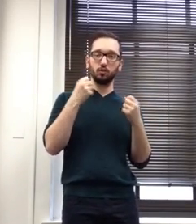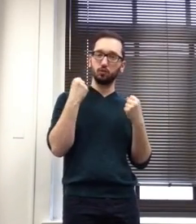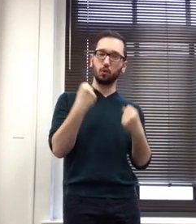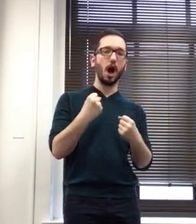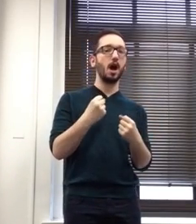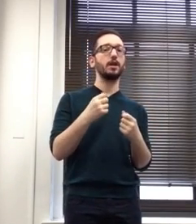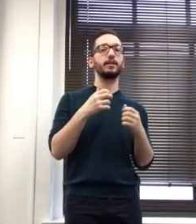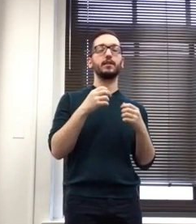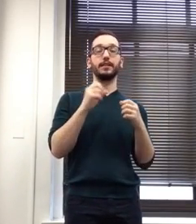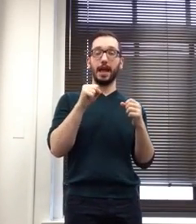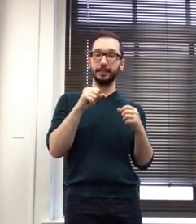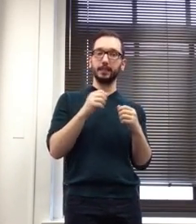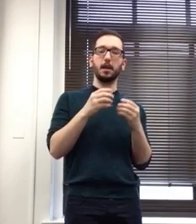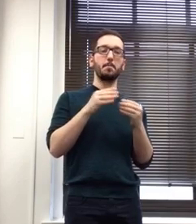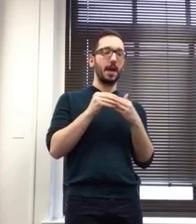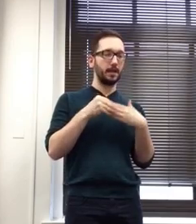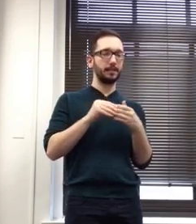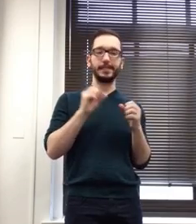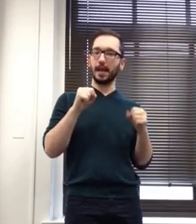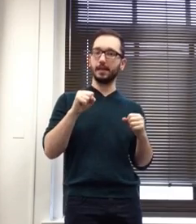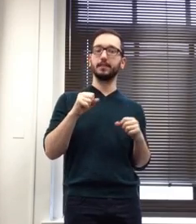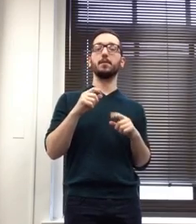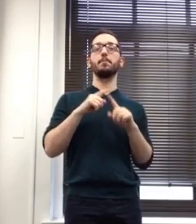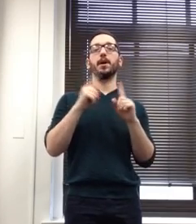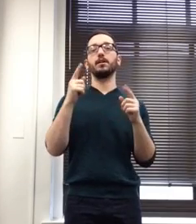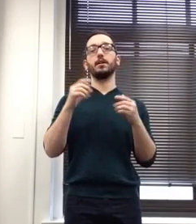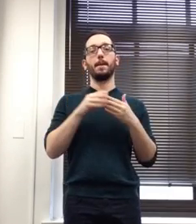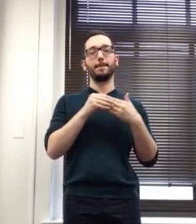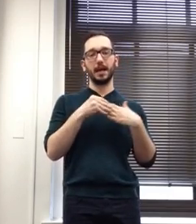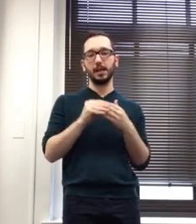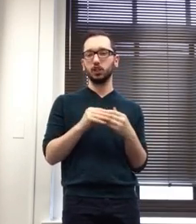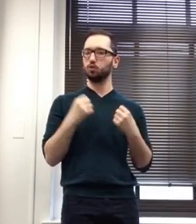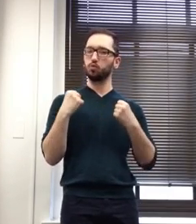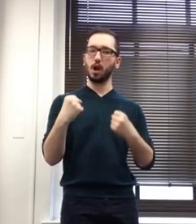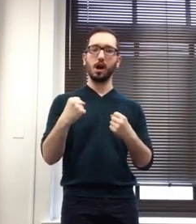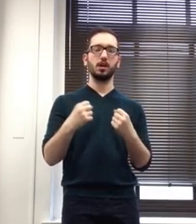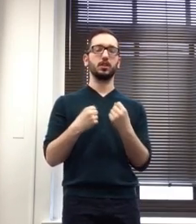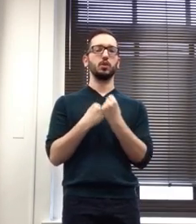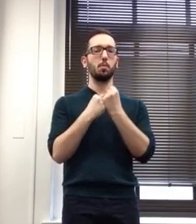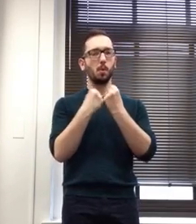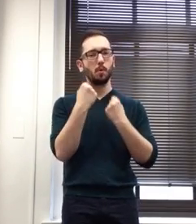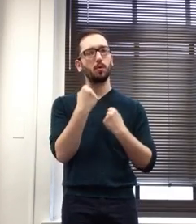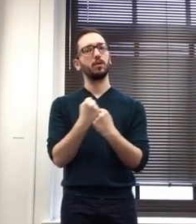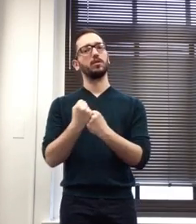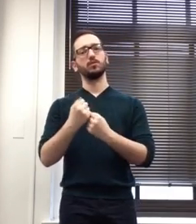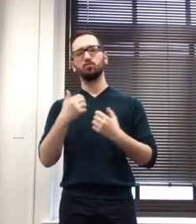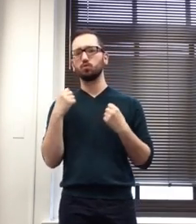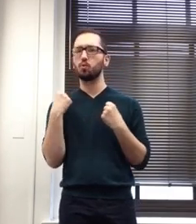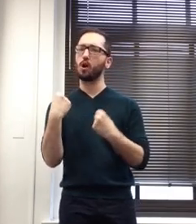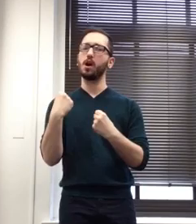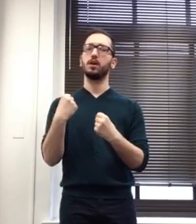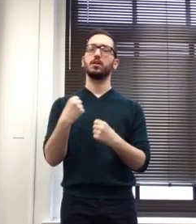still hold up and support. It has shape. It supports the muscle or the flesh around it. So cartilage does have some neat